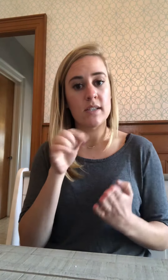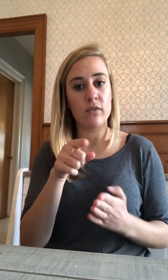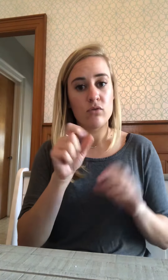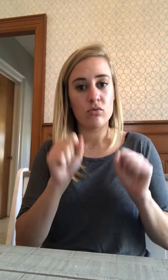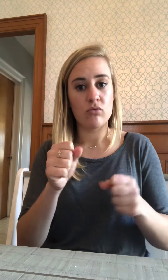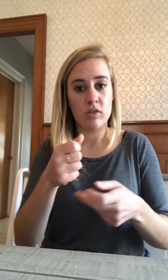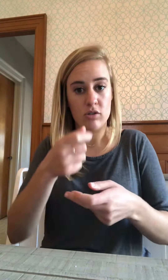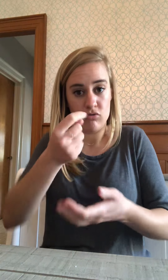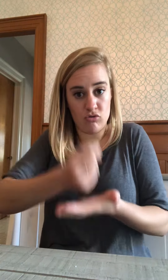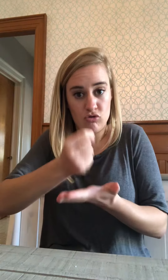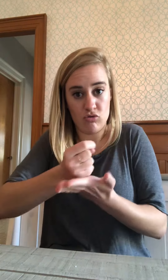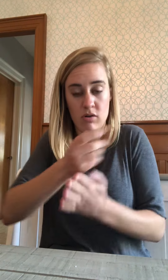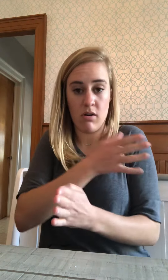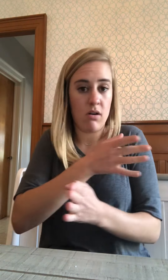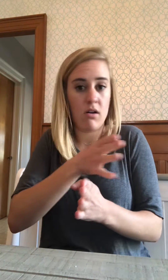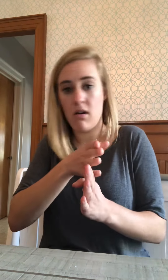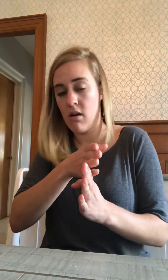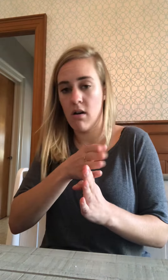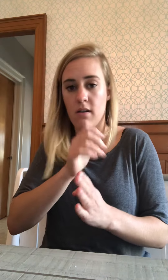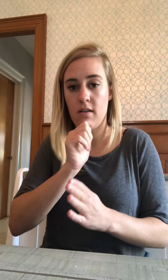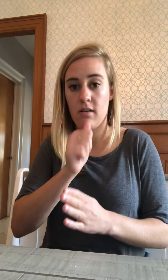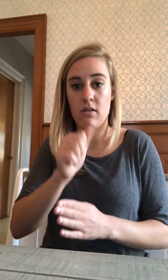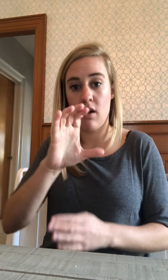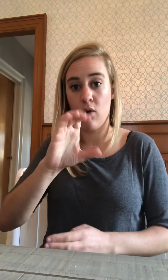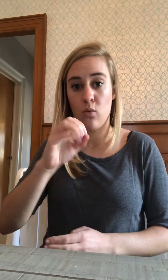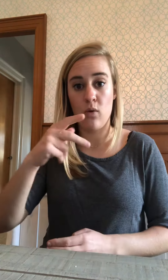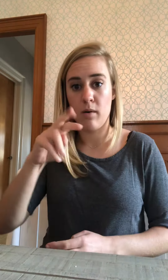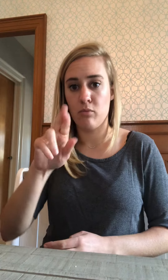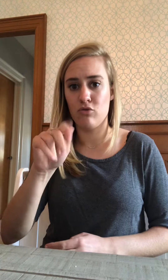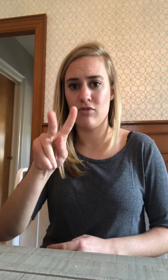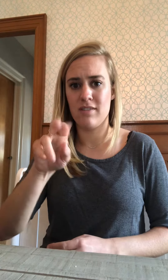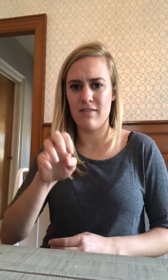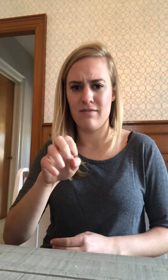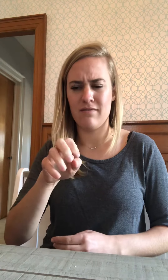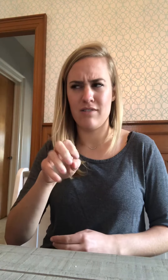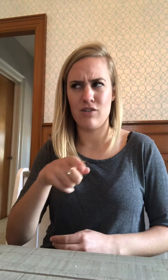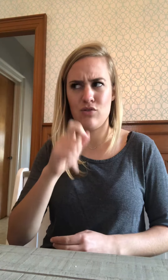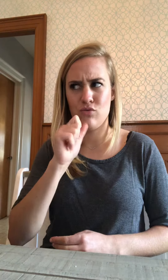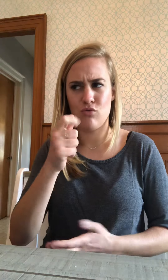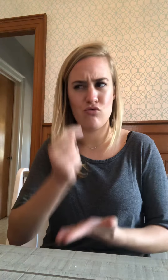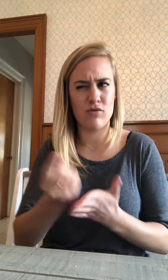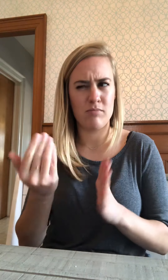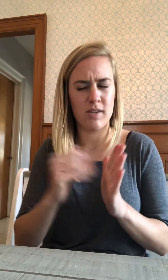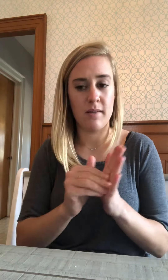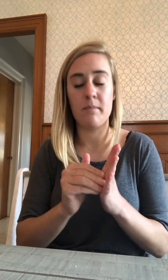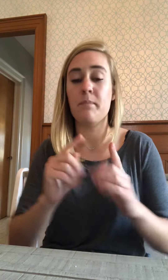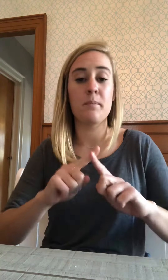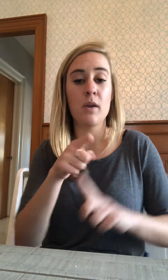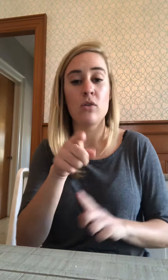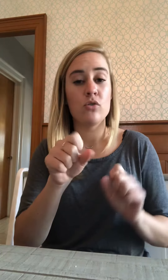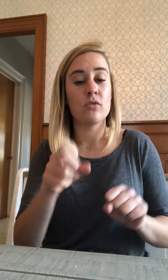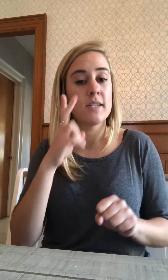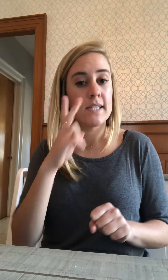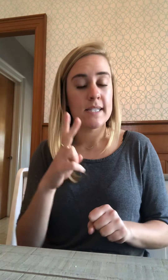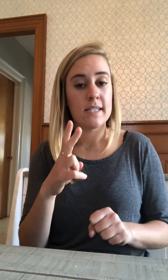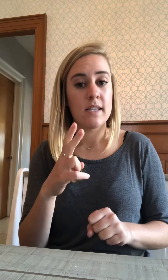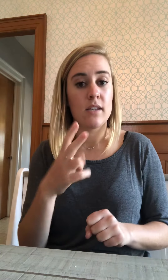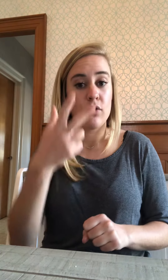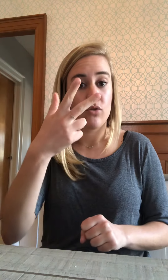up to the point where they're uncooperative and then you no longer treat them, okay? But you can see that 3/4 of patients who consider themselves to be